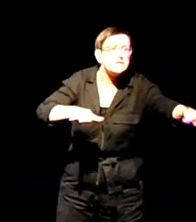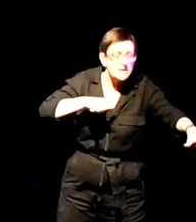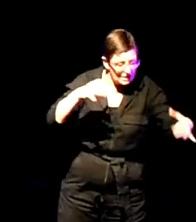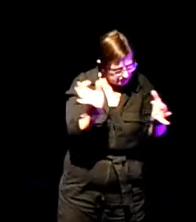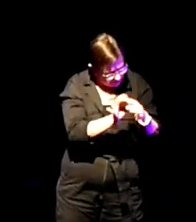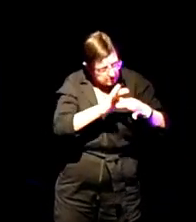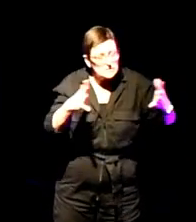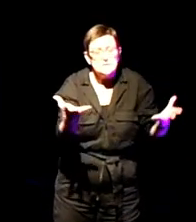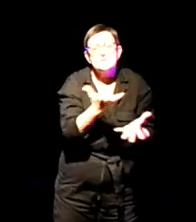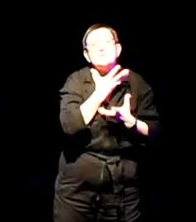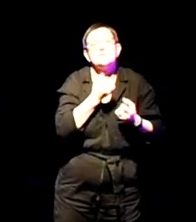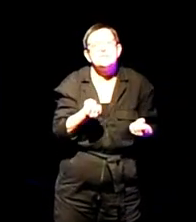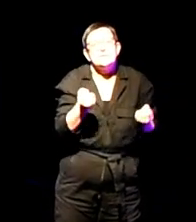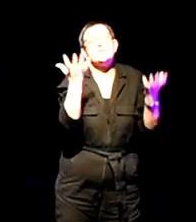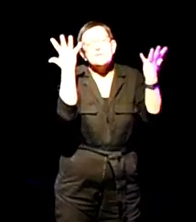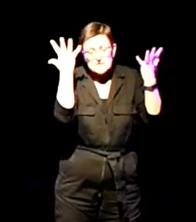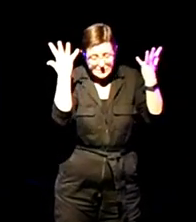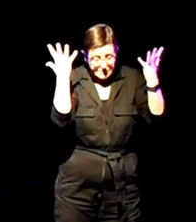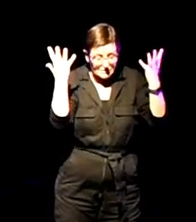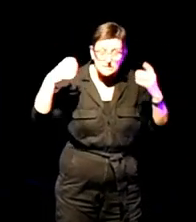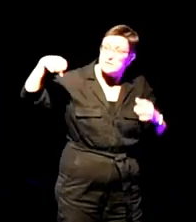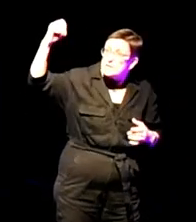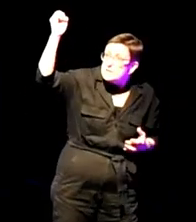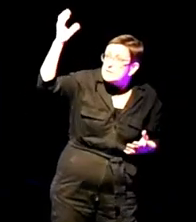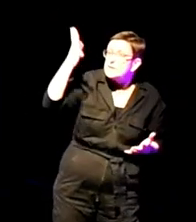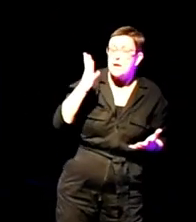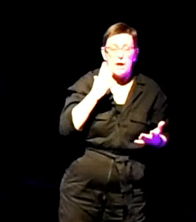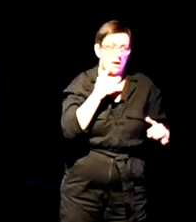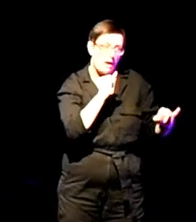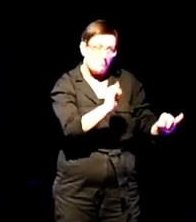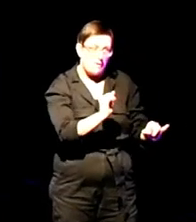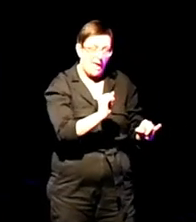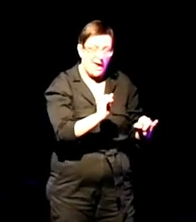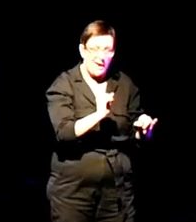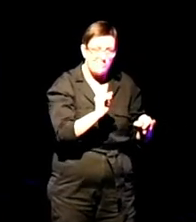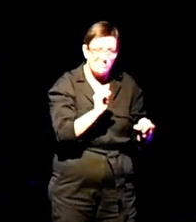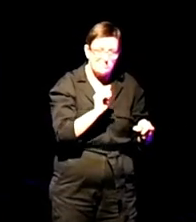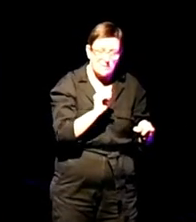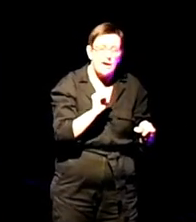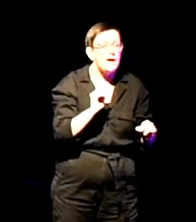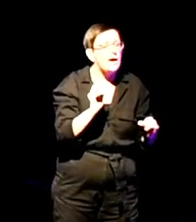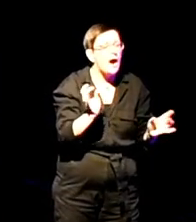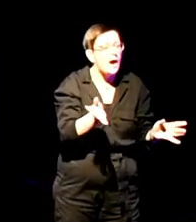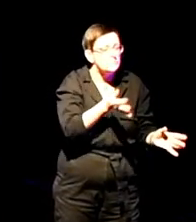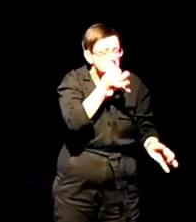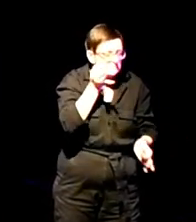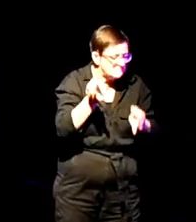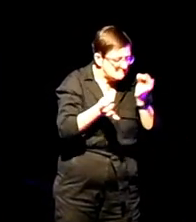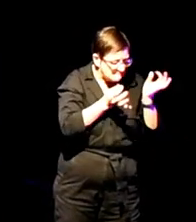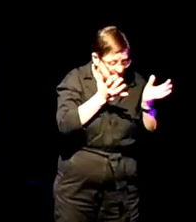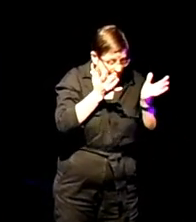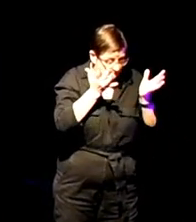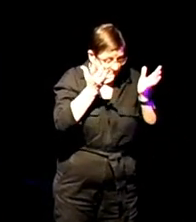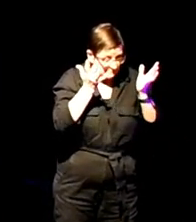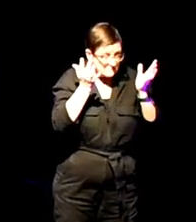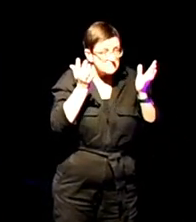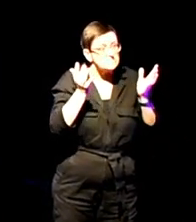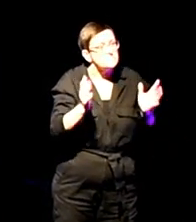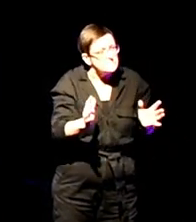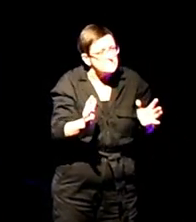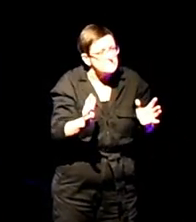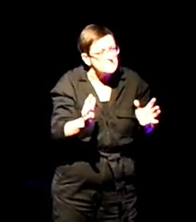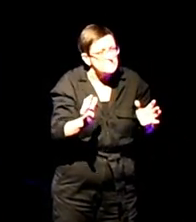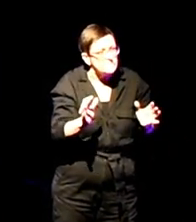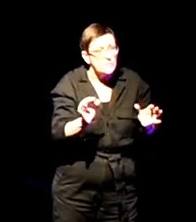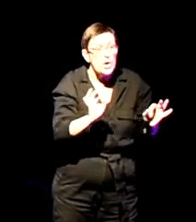despair, lobster red sunburn, blame it on the mushrooms days. Mom was glad at Schloss Schönbrunn to have